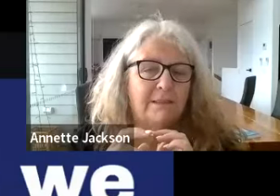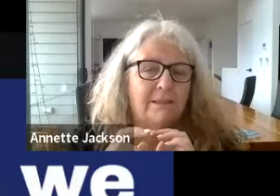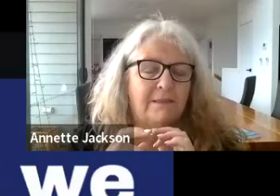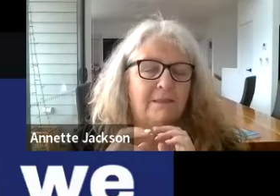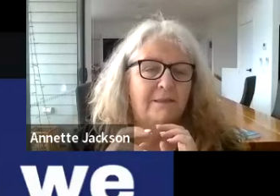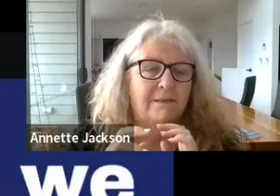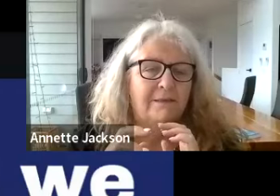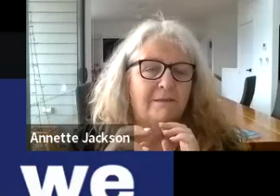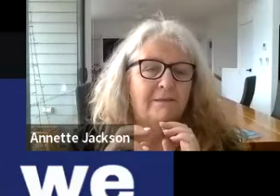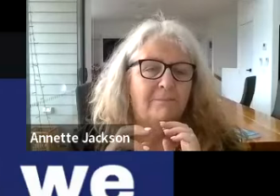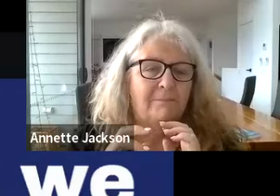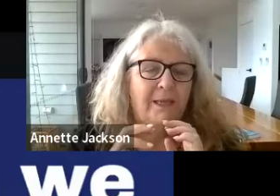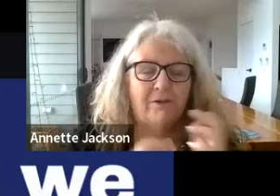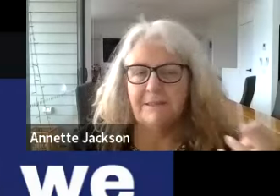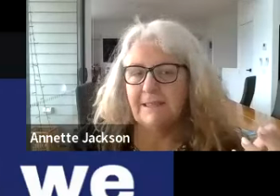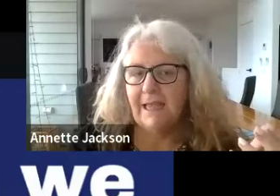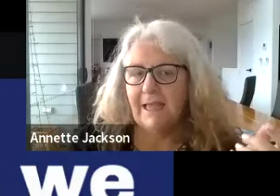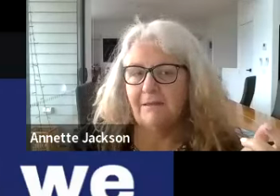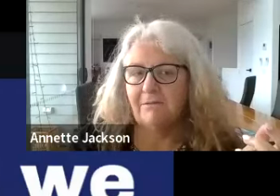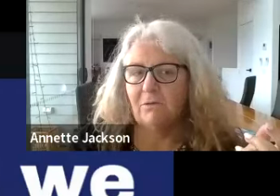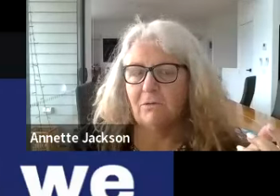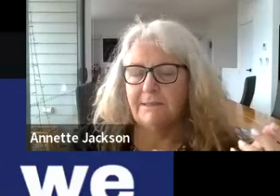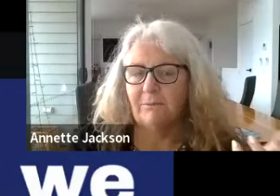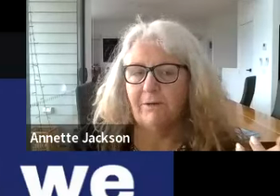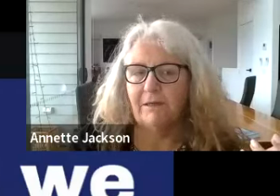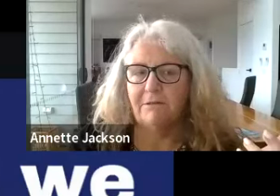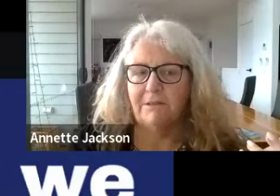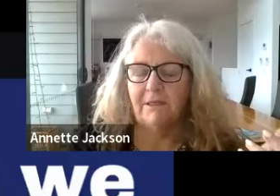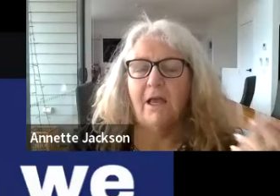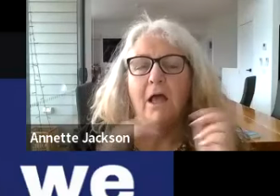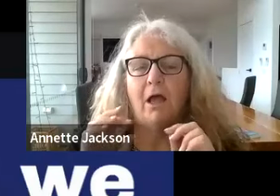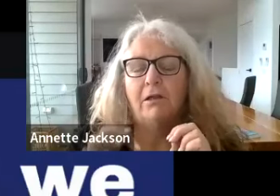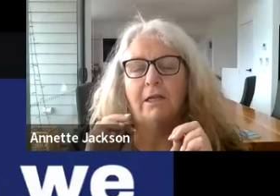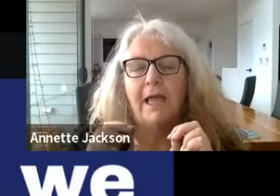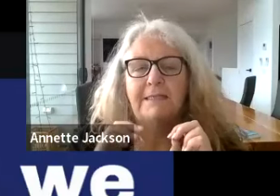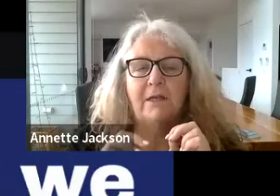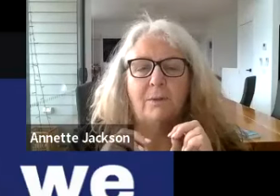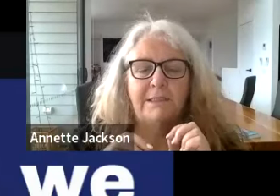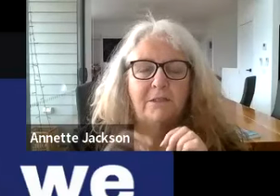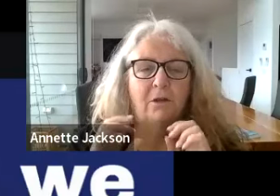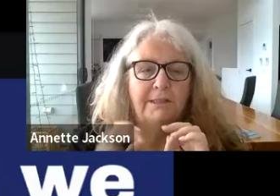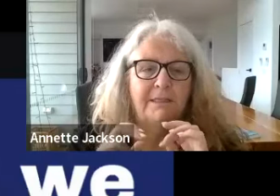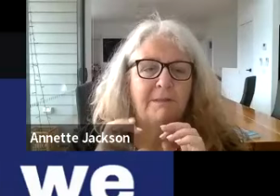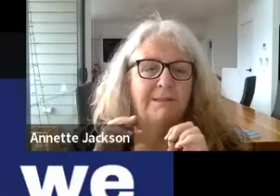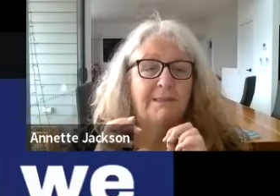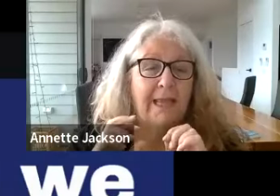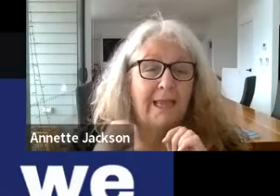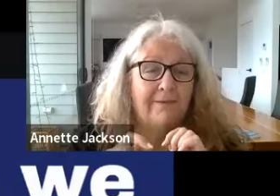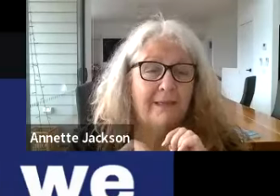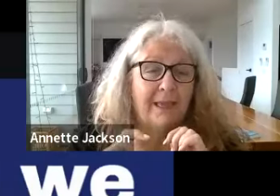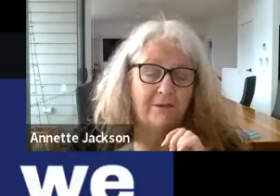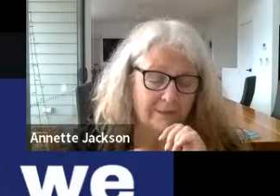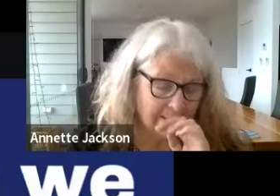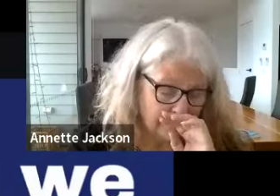child was in the parent's care or somewhere else? And I asked that question not so much because of